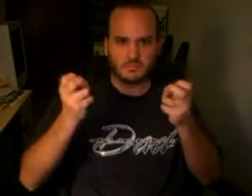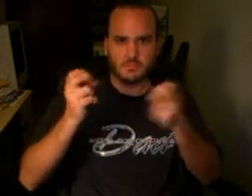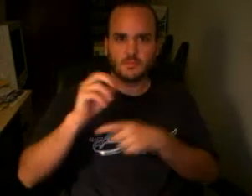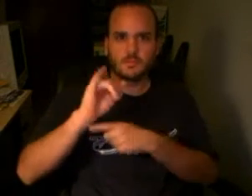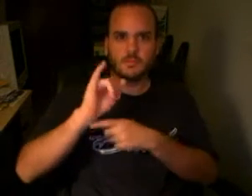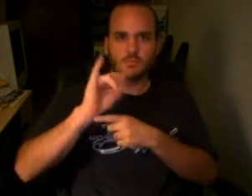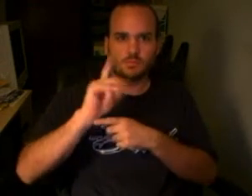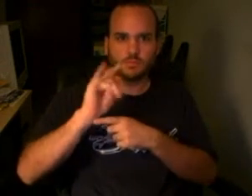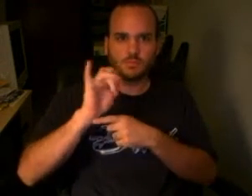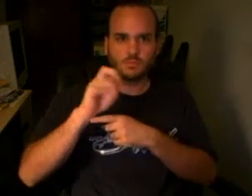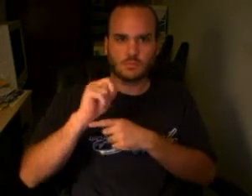I